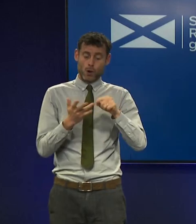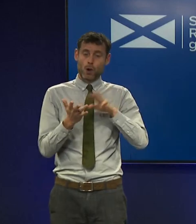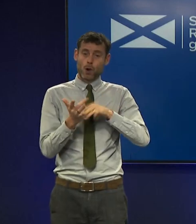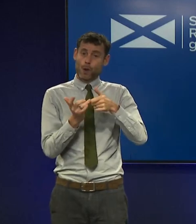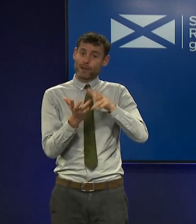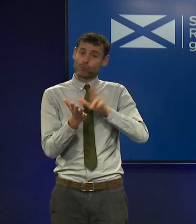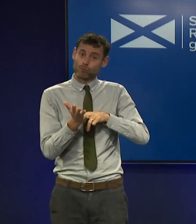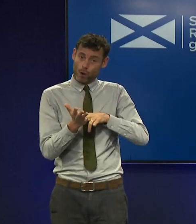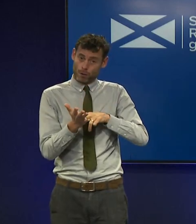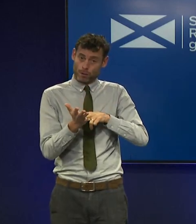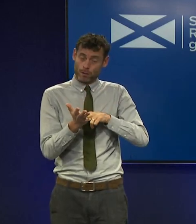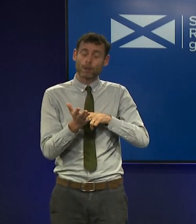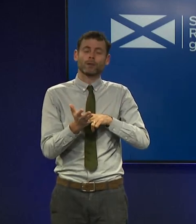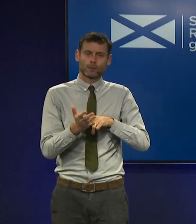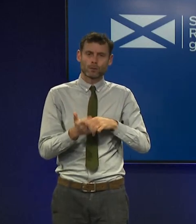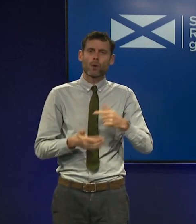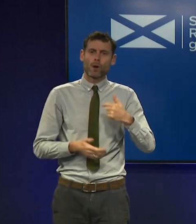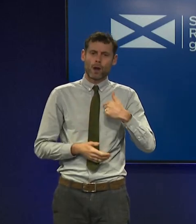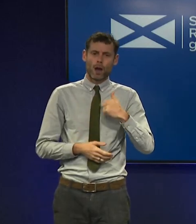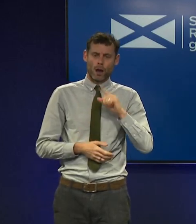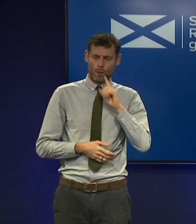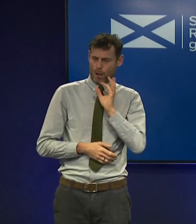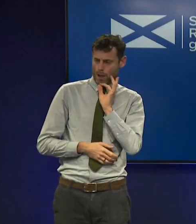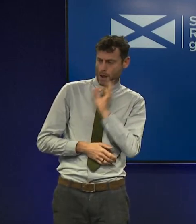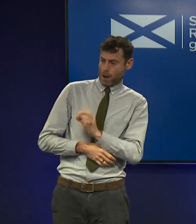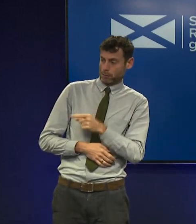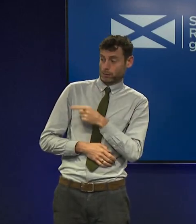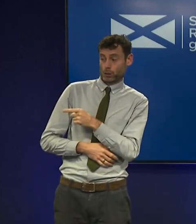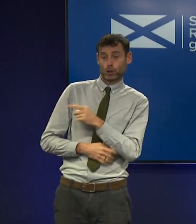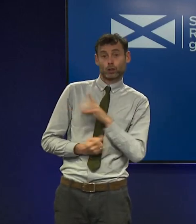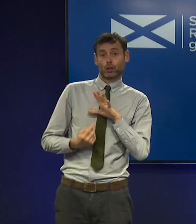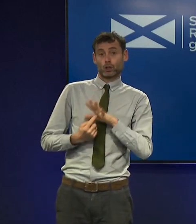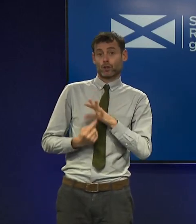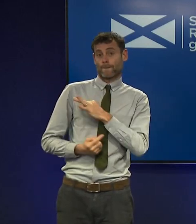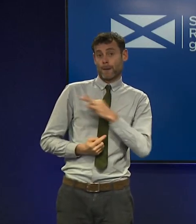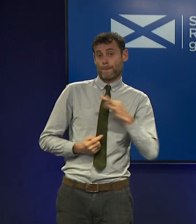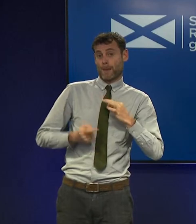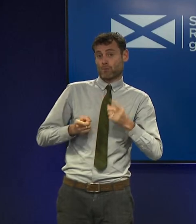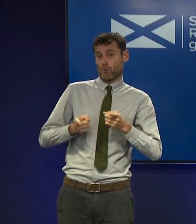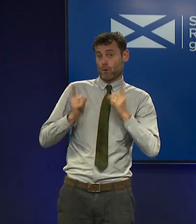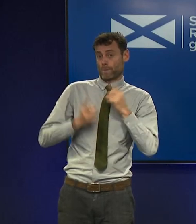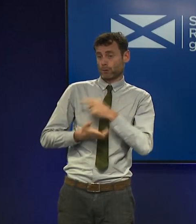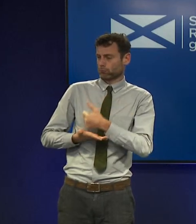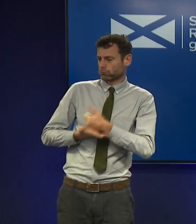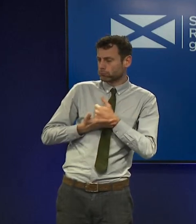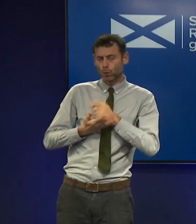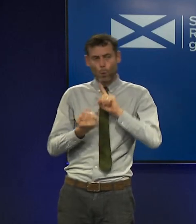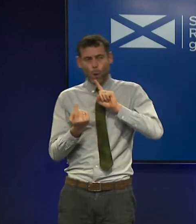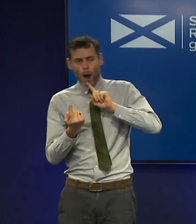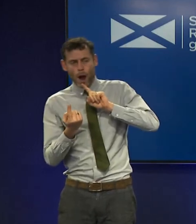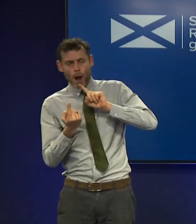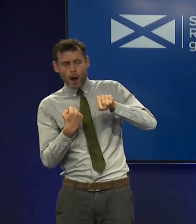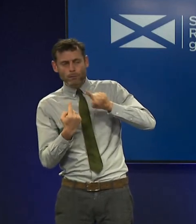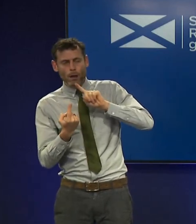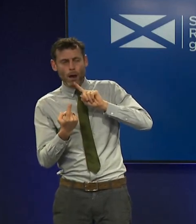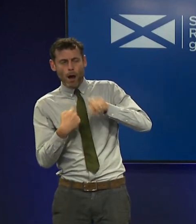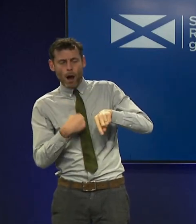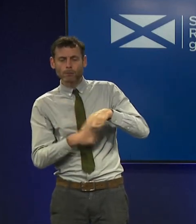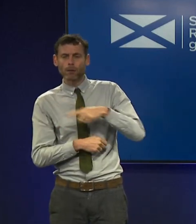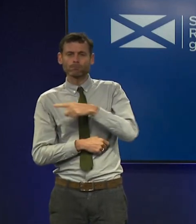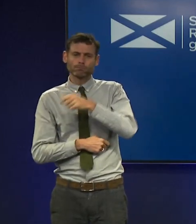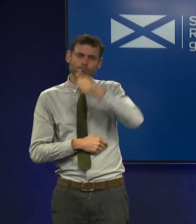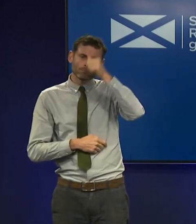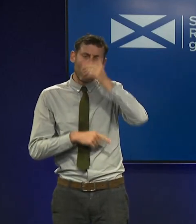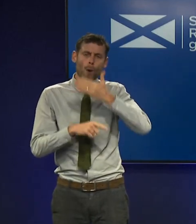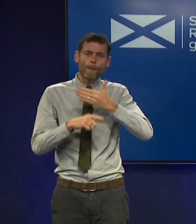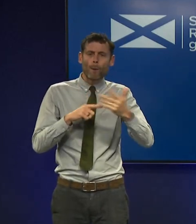situation in particular. And I'm going to call on the Chief Medical Officer to answer many of these questions. He'll be able to give a bit more